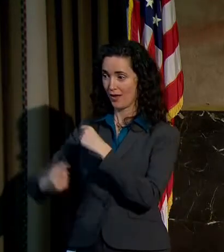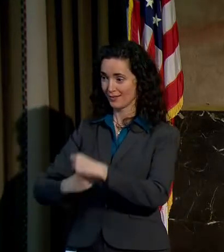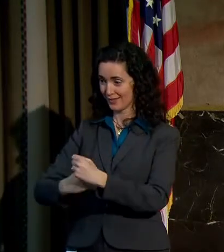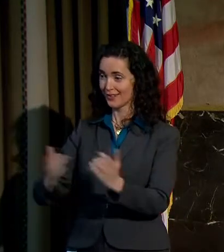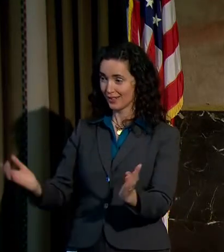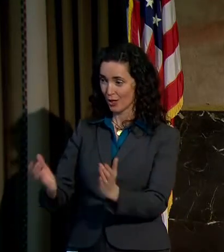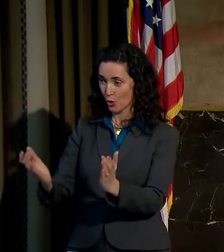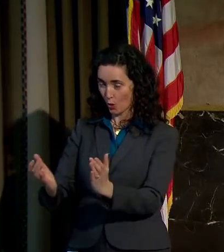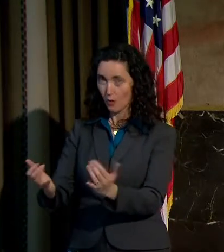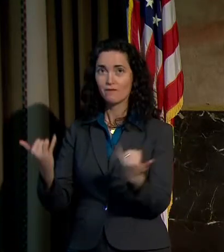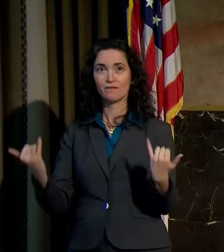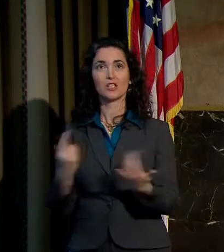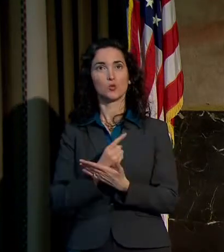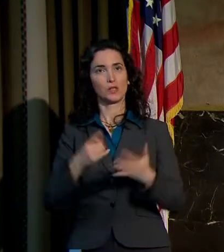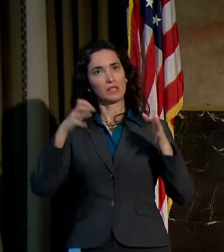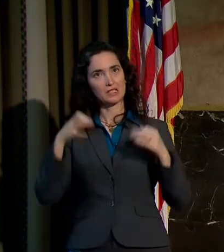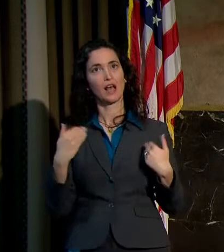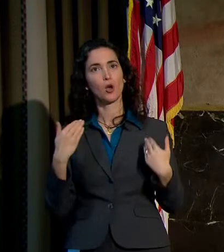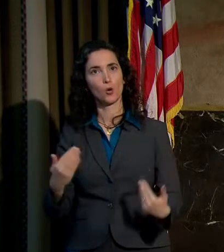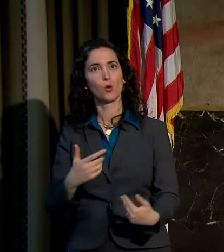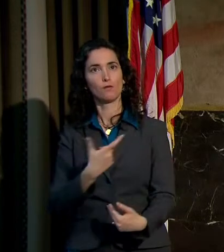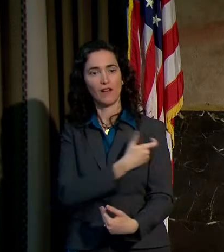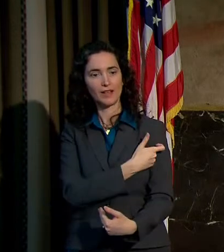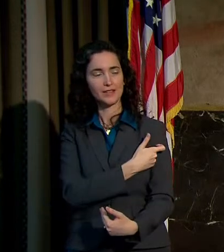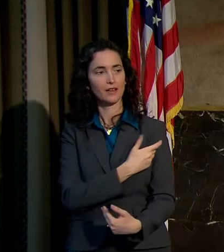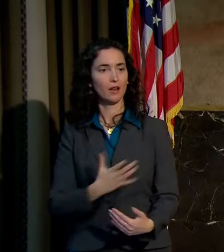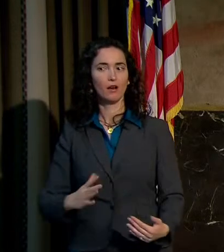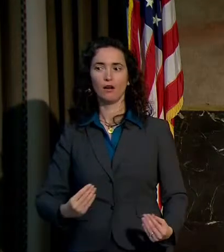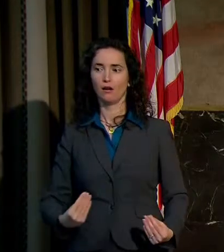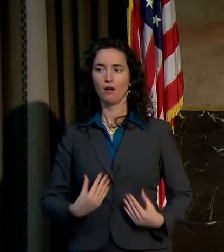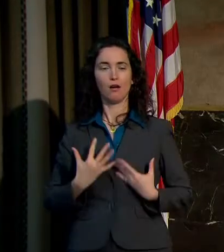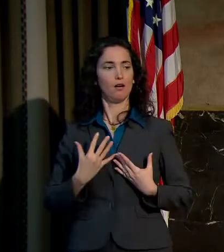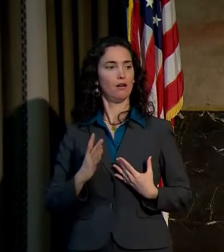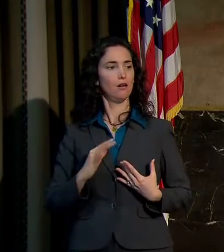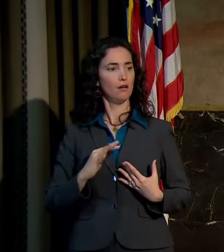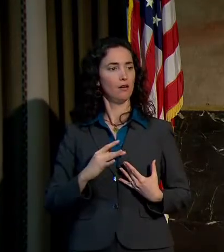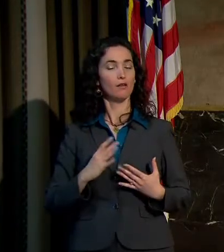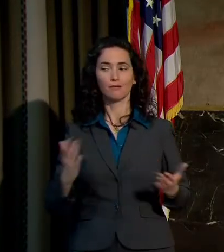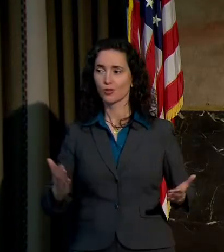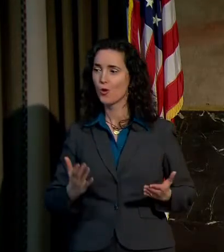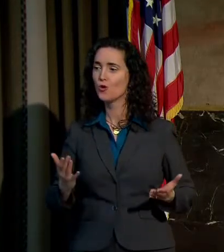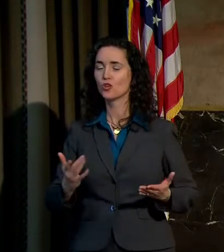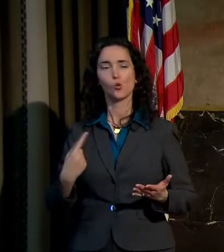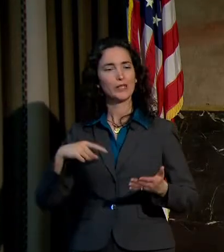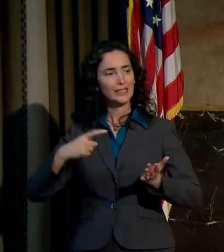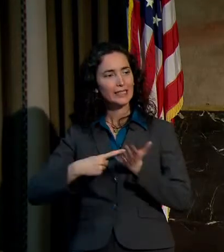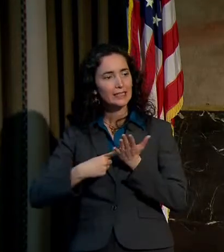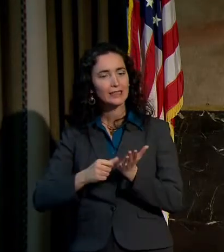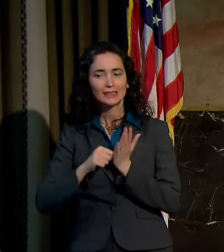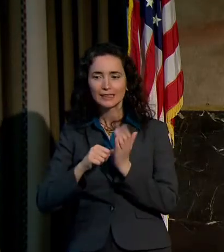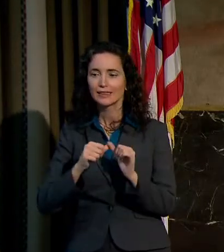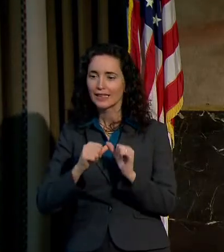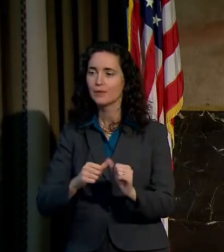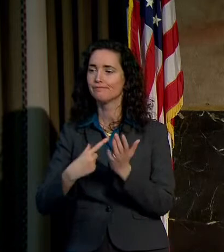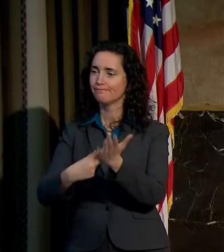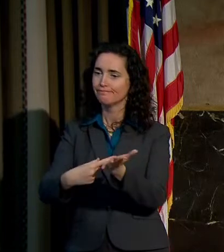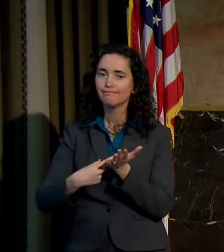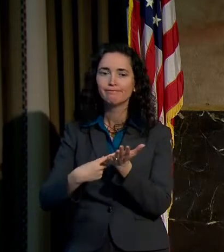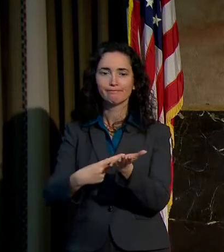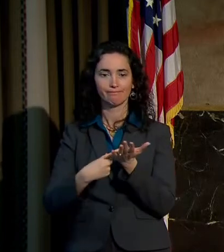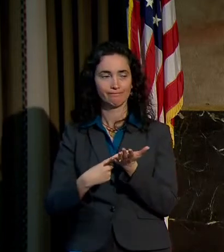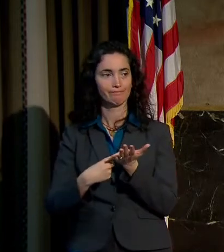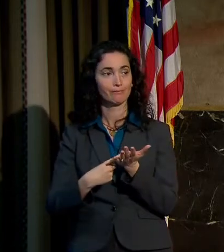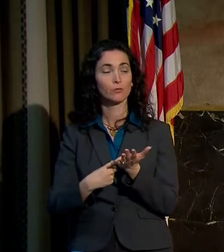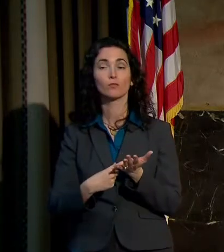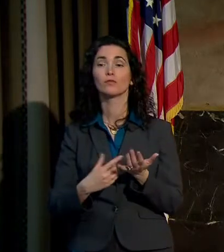to this week. So that does provide me encouragement, and I think we need to continue having these type of conversations. There still is a lot